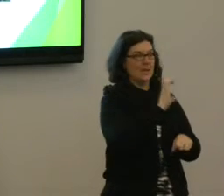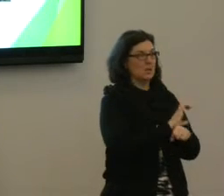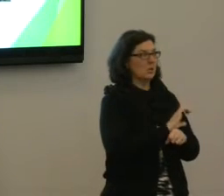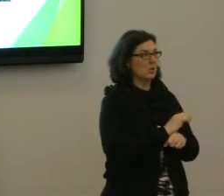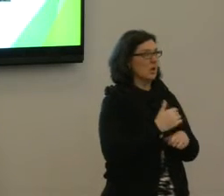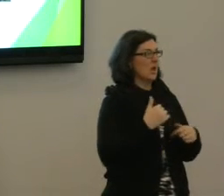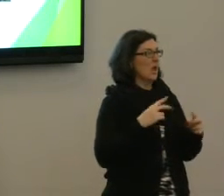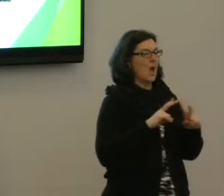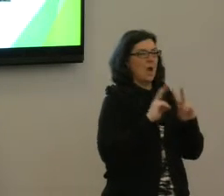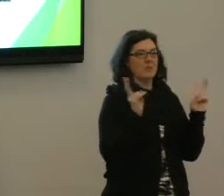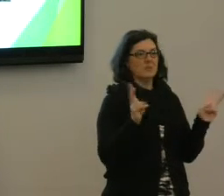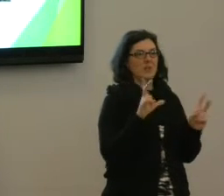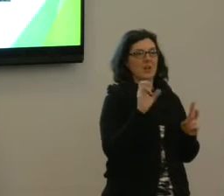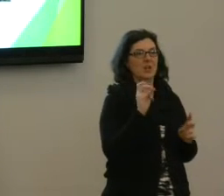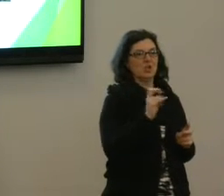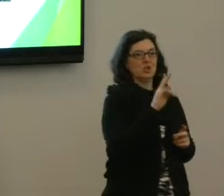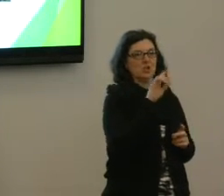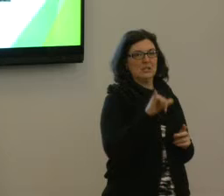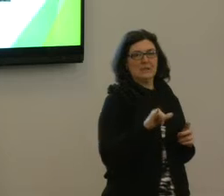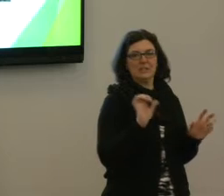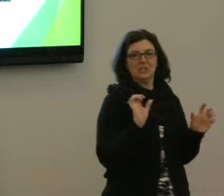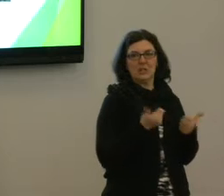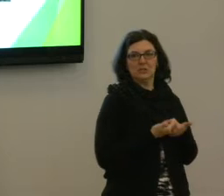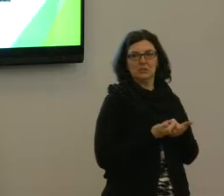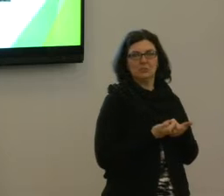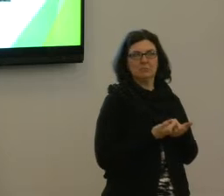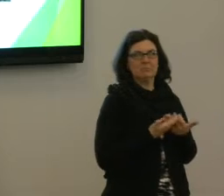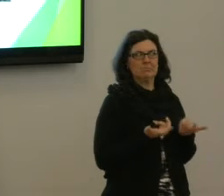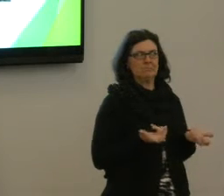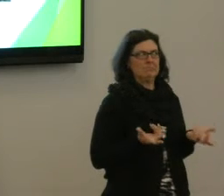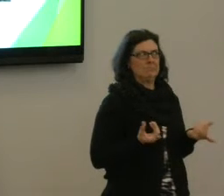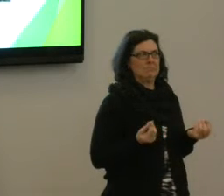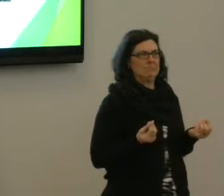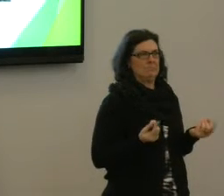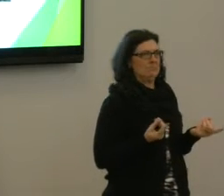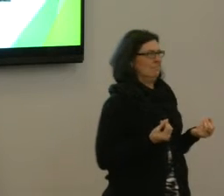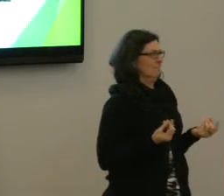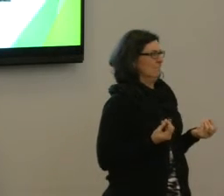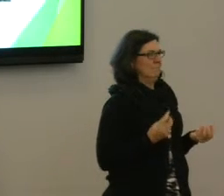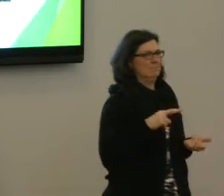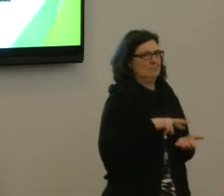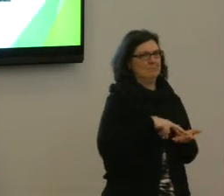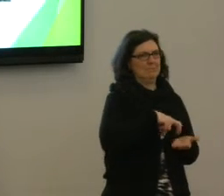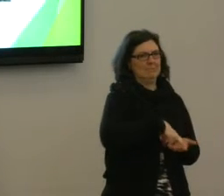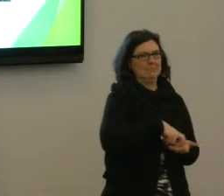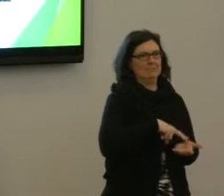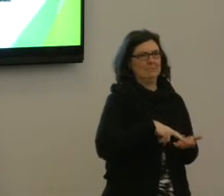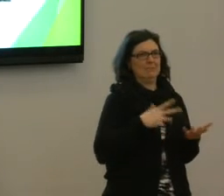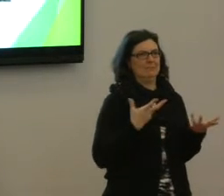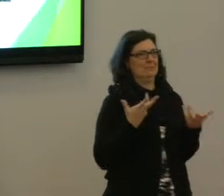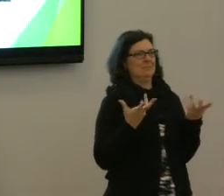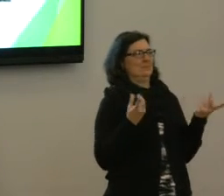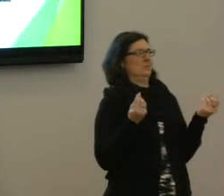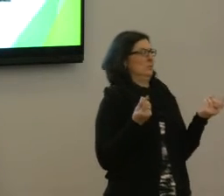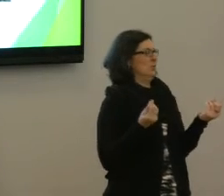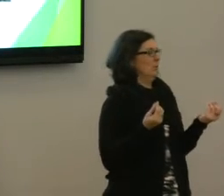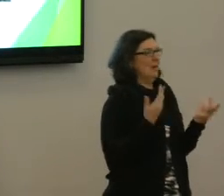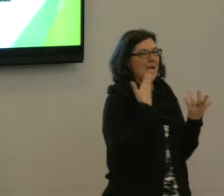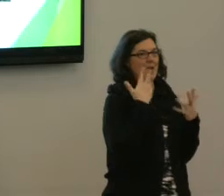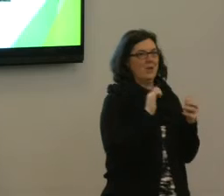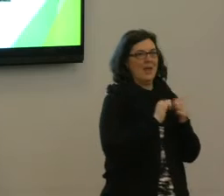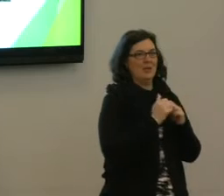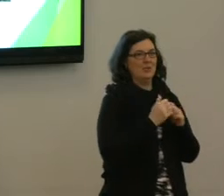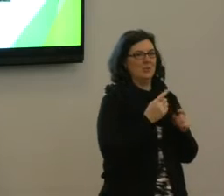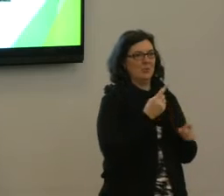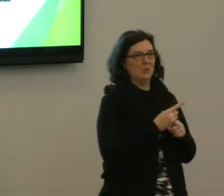very liturgically challenged. I just didn't know what to do and where to do that. Still don't know how to get the